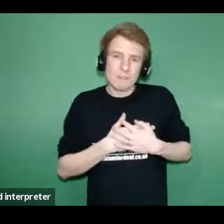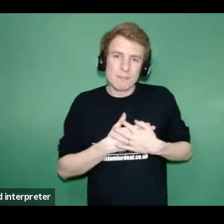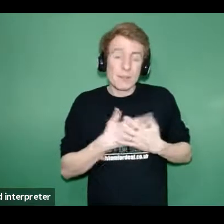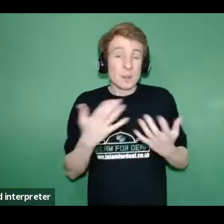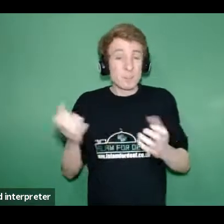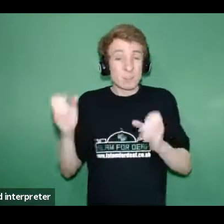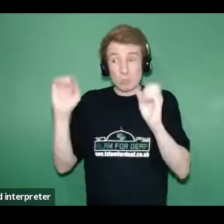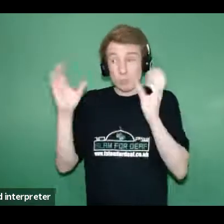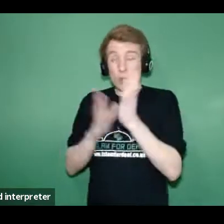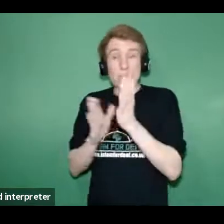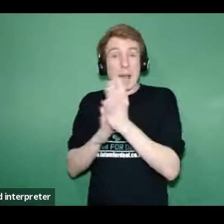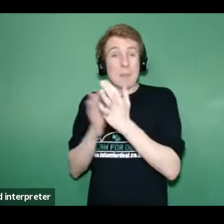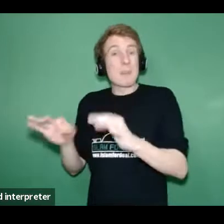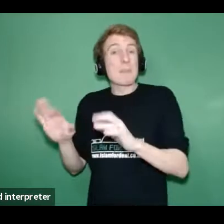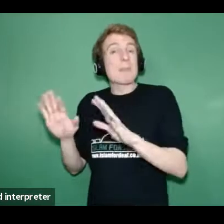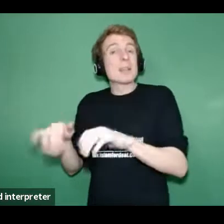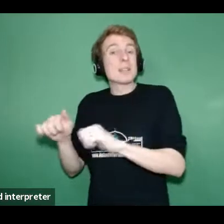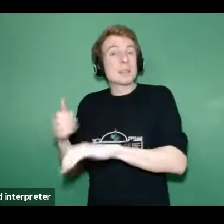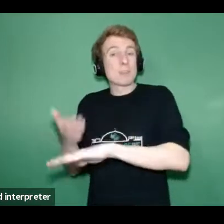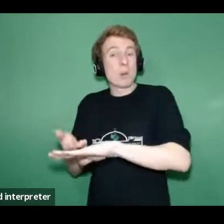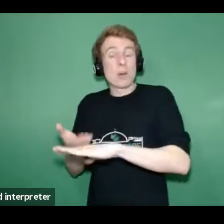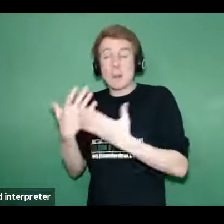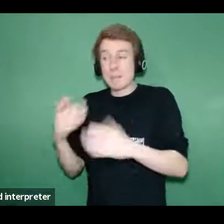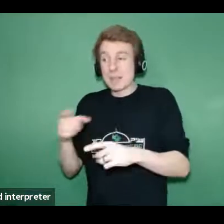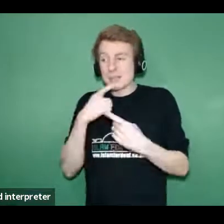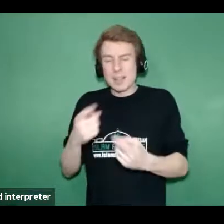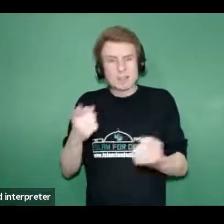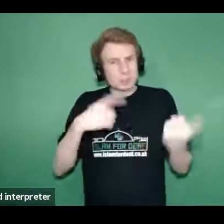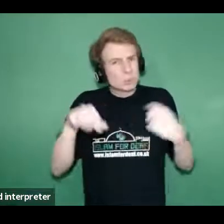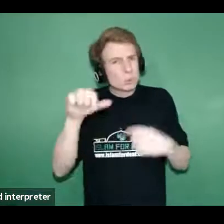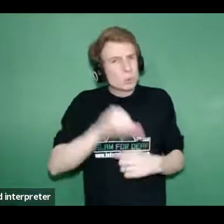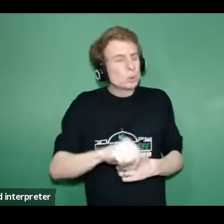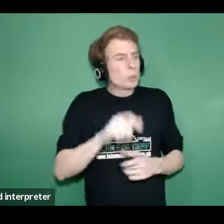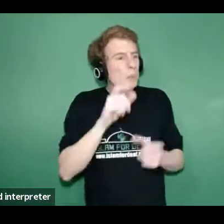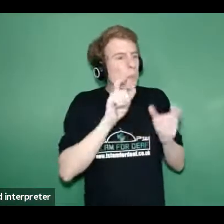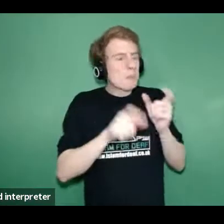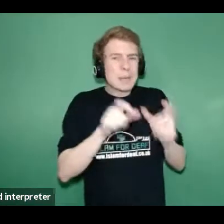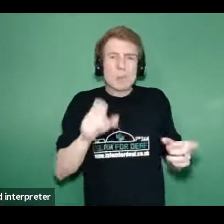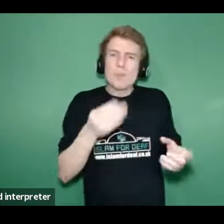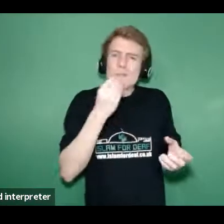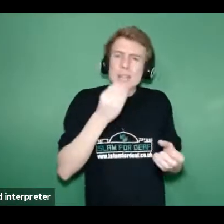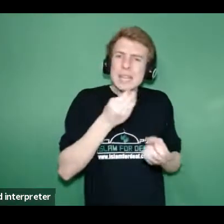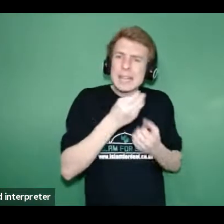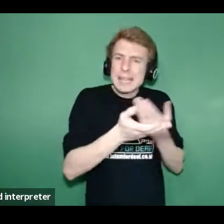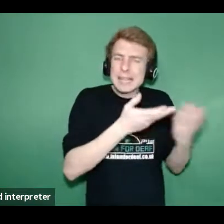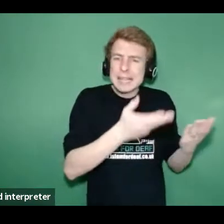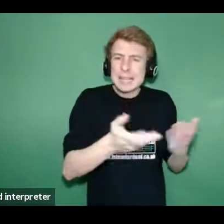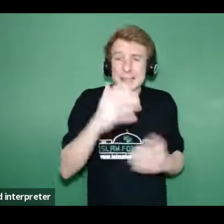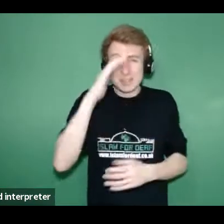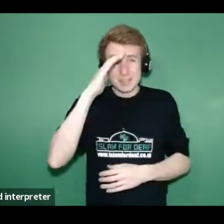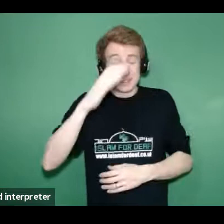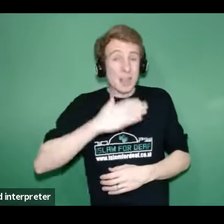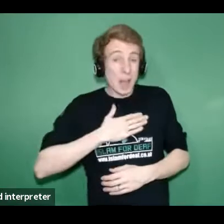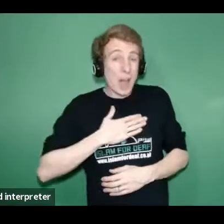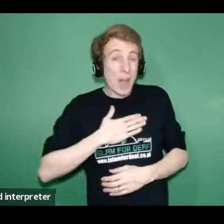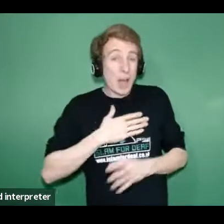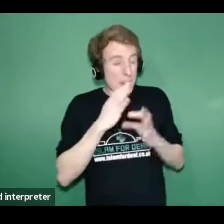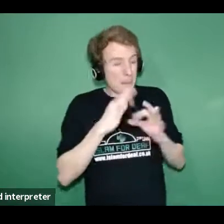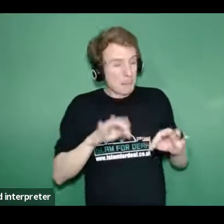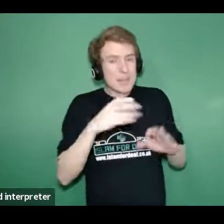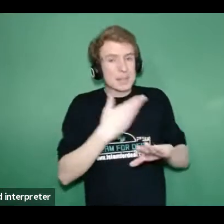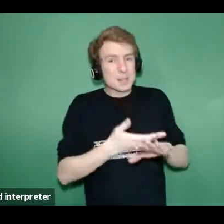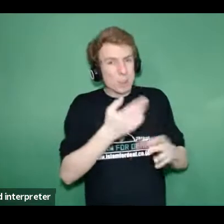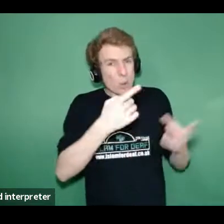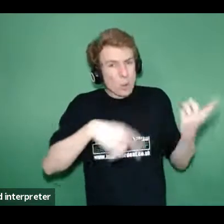and give the salam to each other, give the salutations of peace, keep good relations, good ties